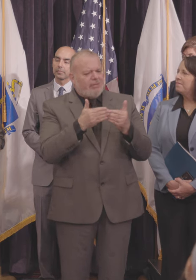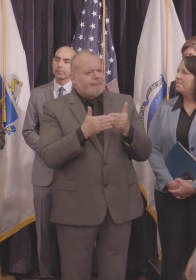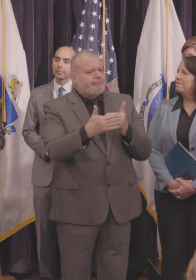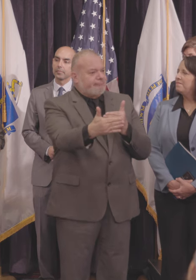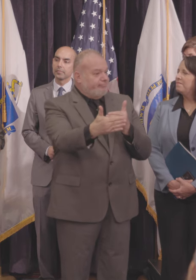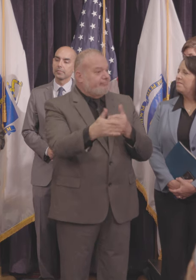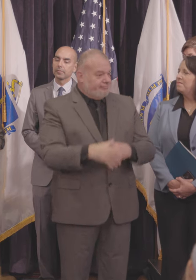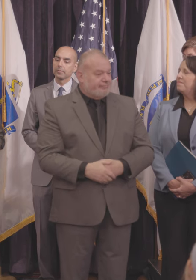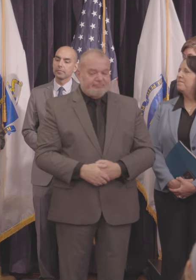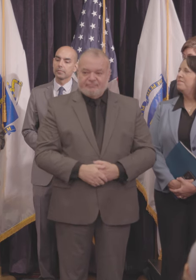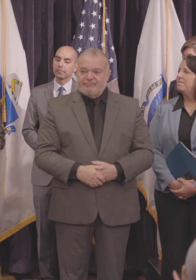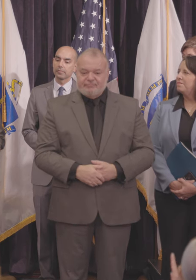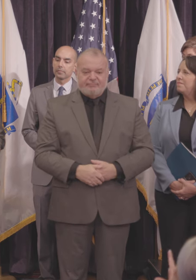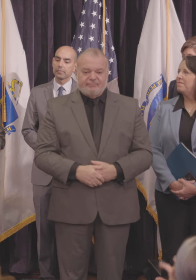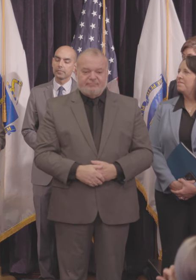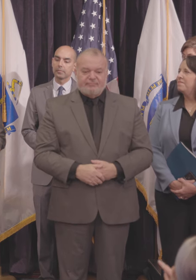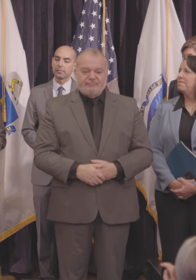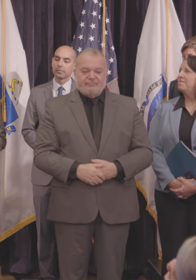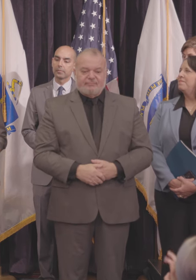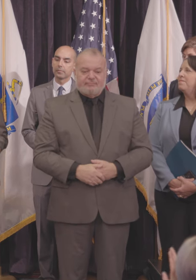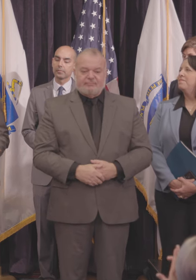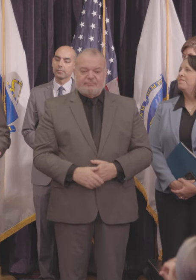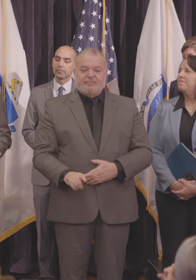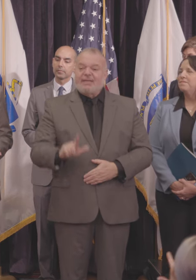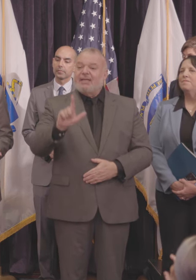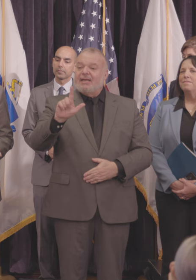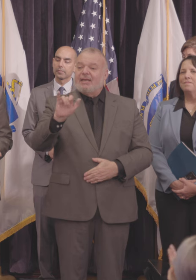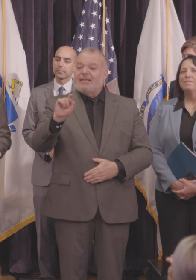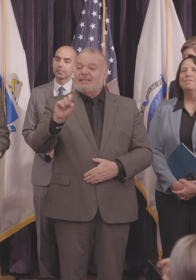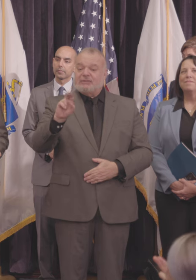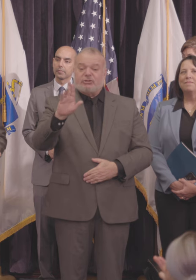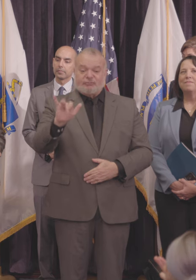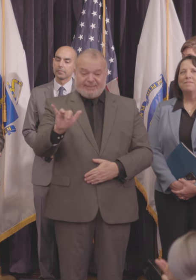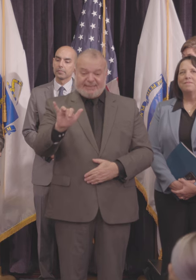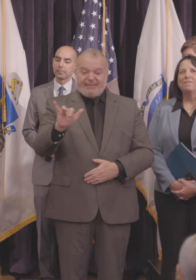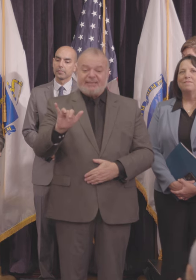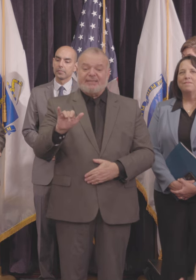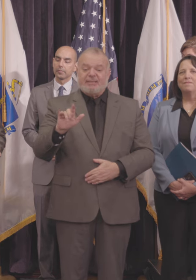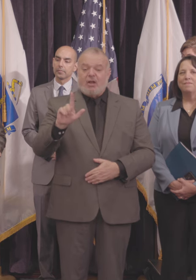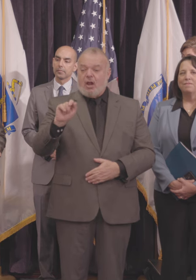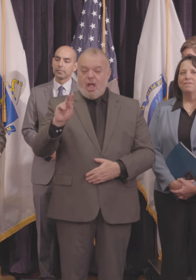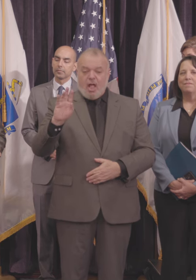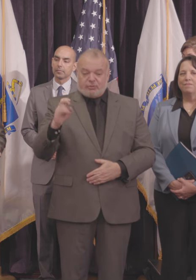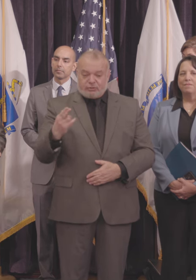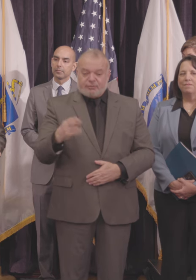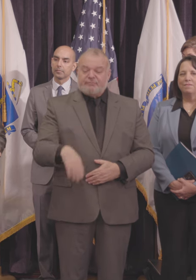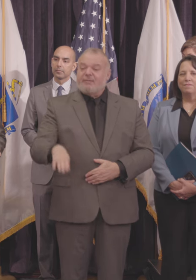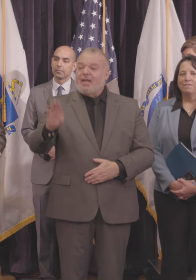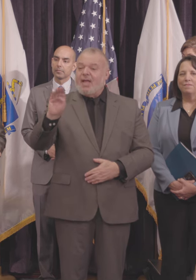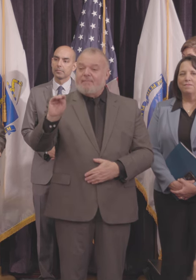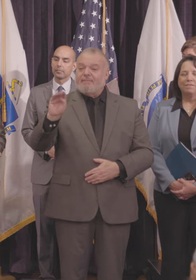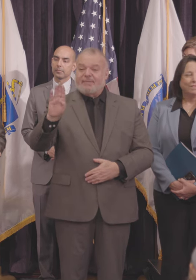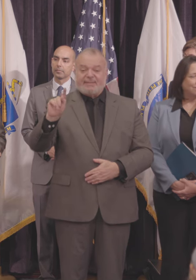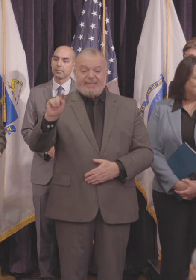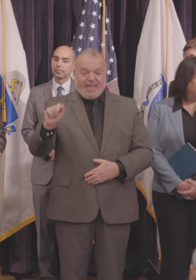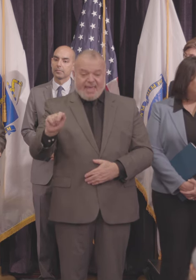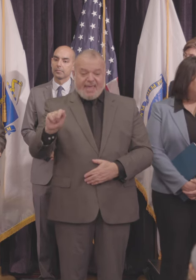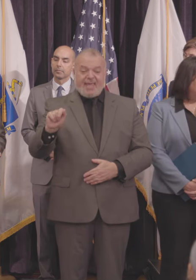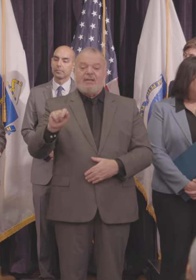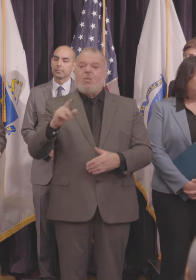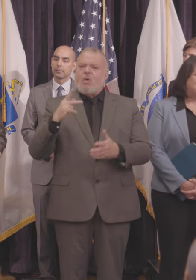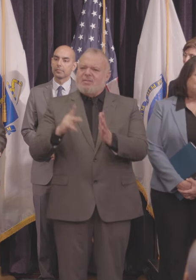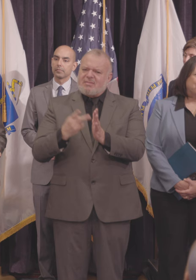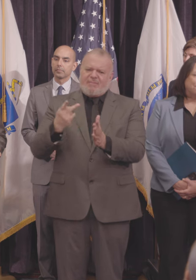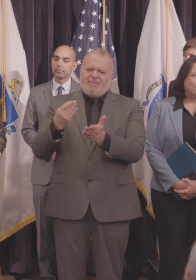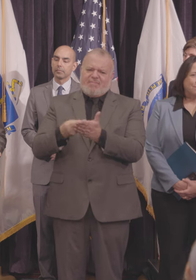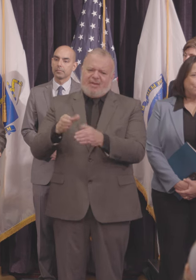of the operating budget support for the MBTA, and the funding to leverage billions in borrowing for our transportation system and higher education